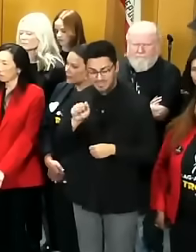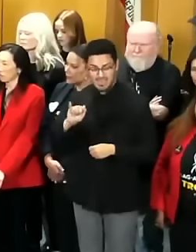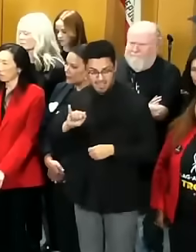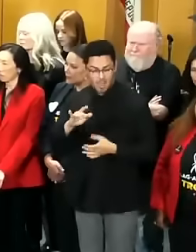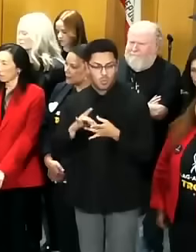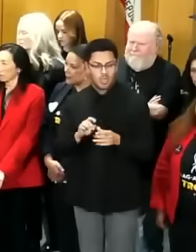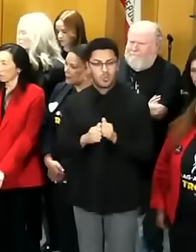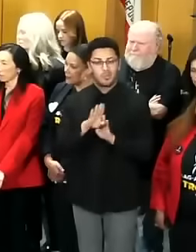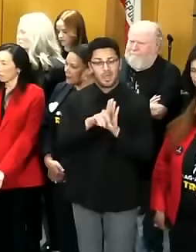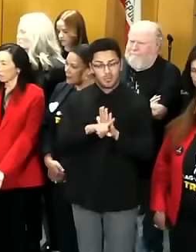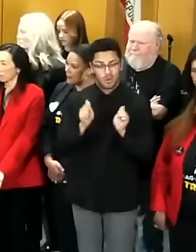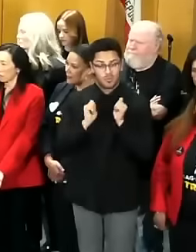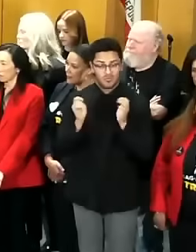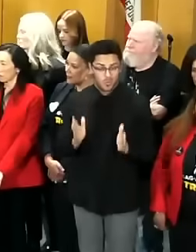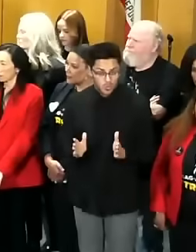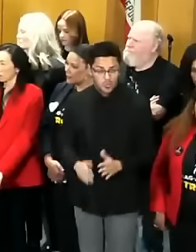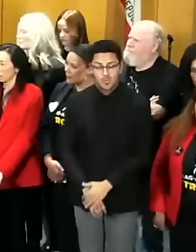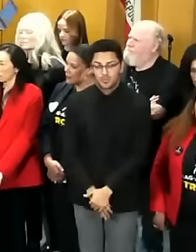performers. And